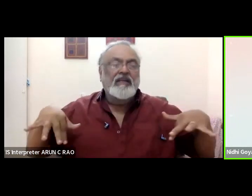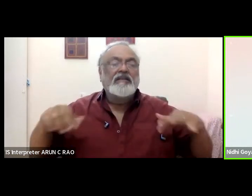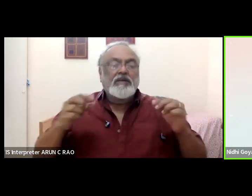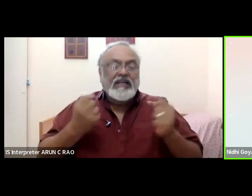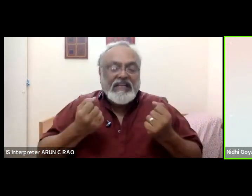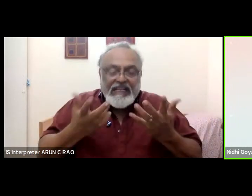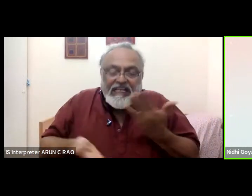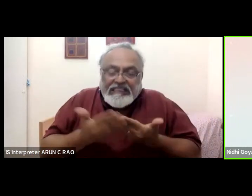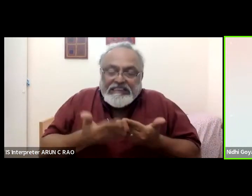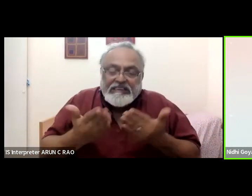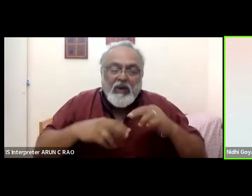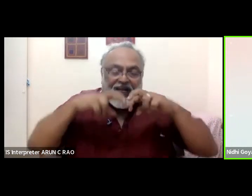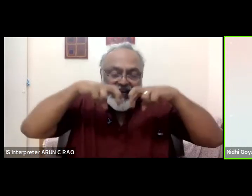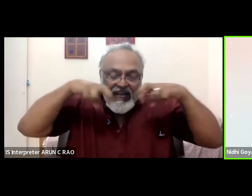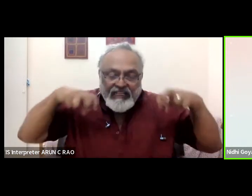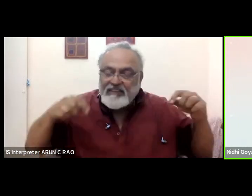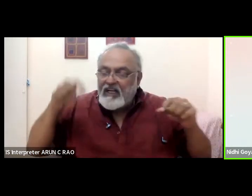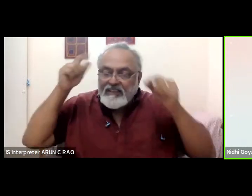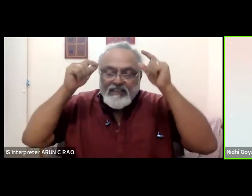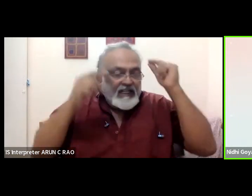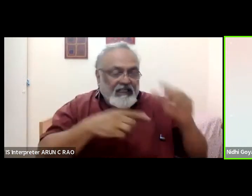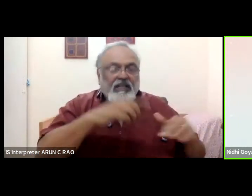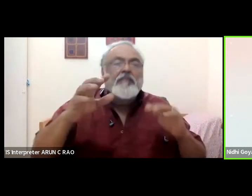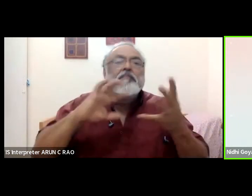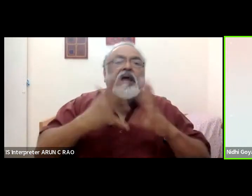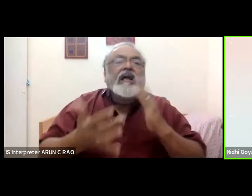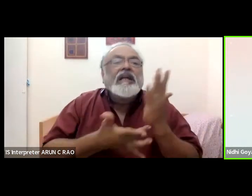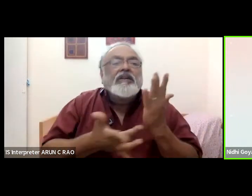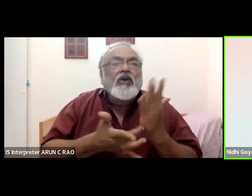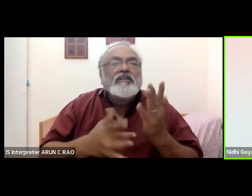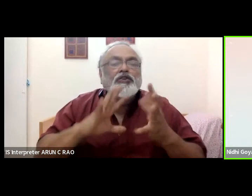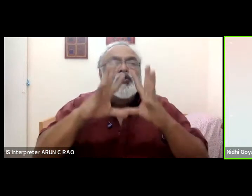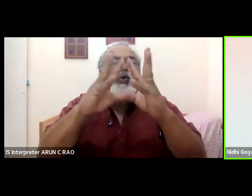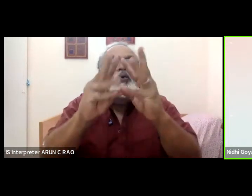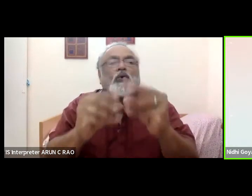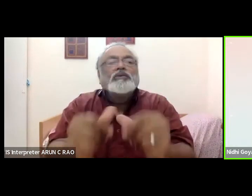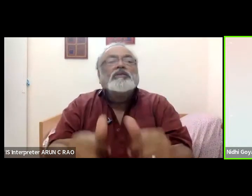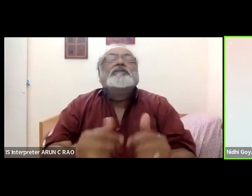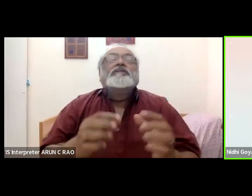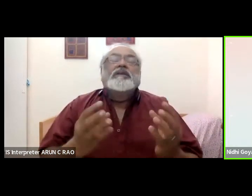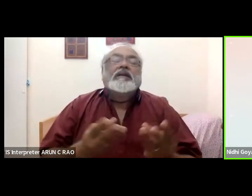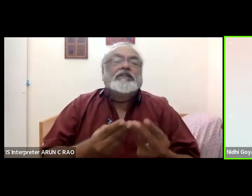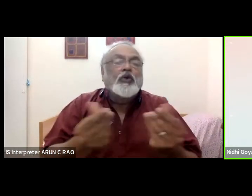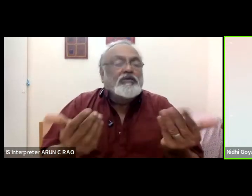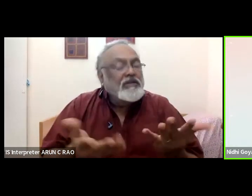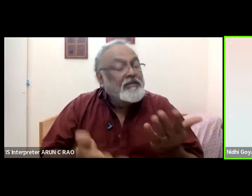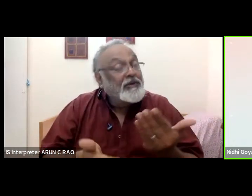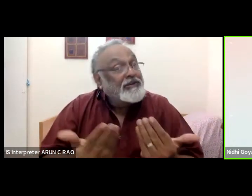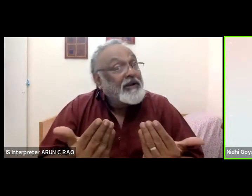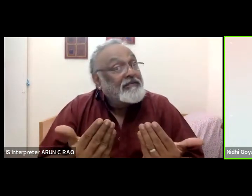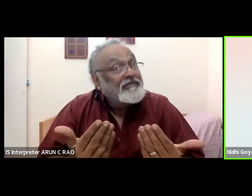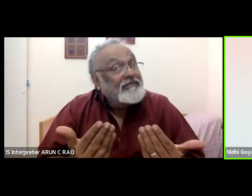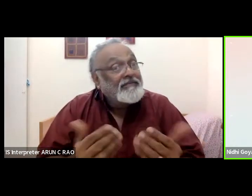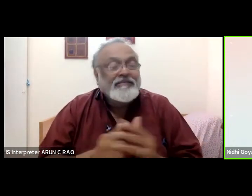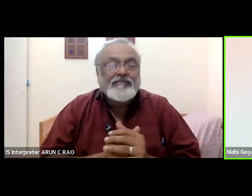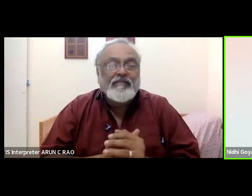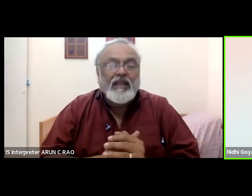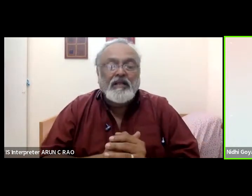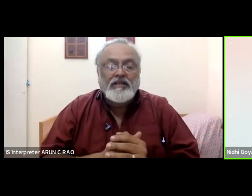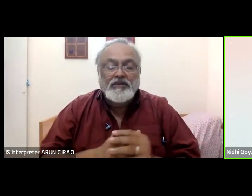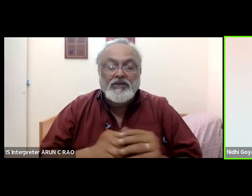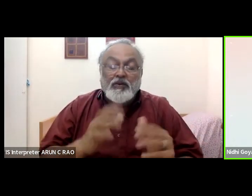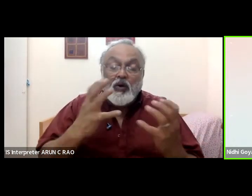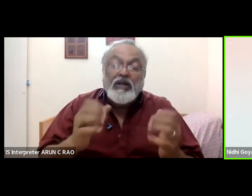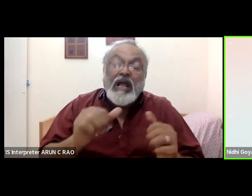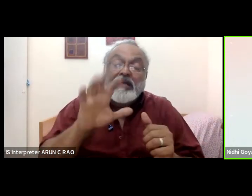often it's that accessible technology solutions for people with disabilities, but thinking about, again, the accessible technology solutions